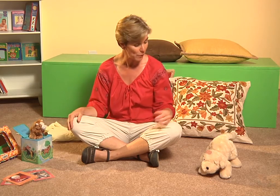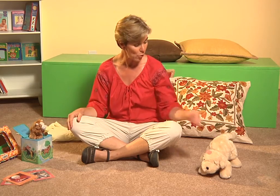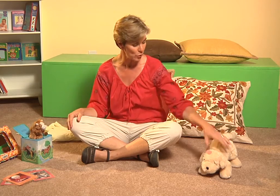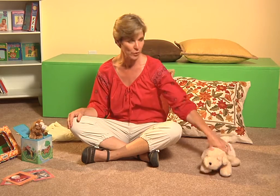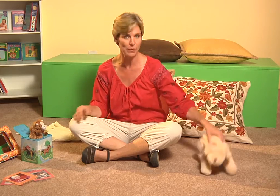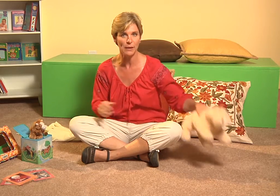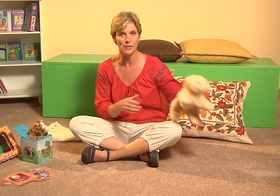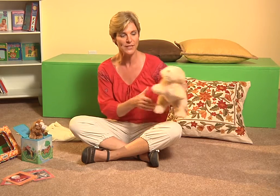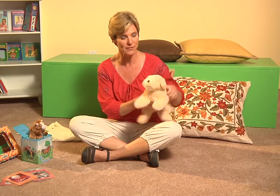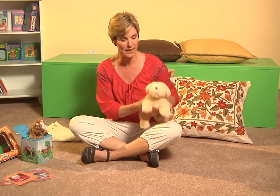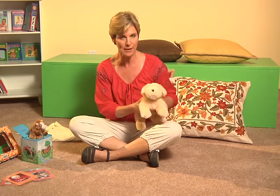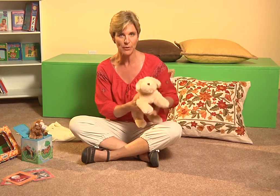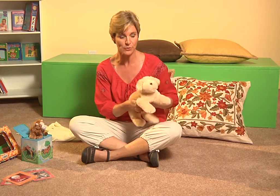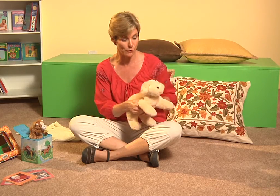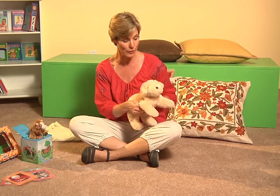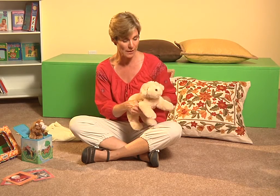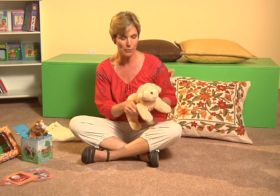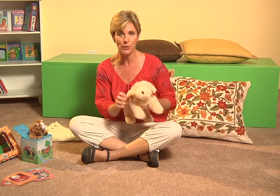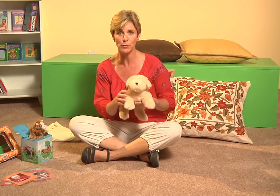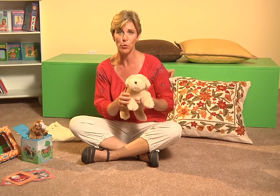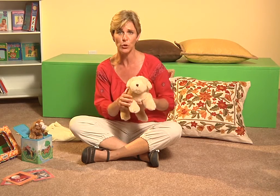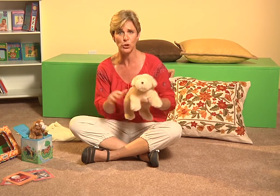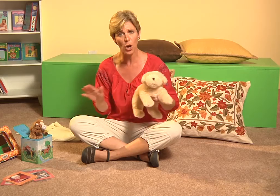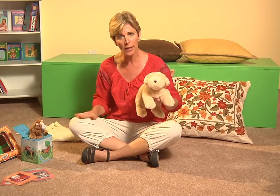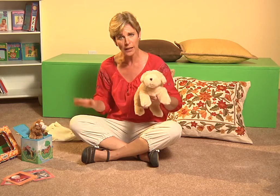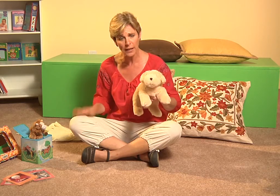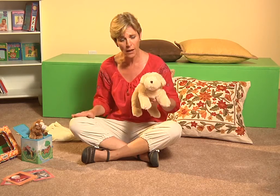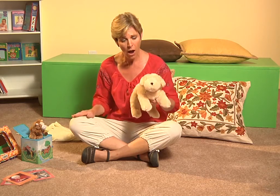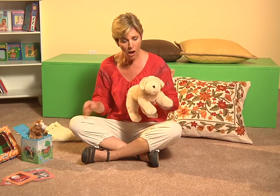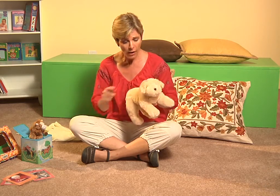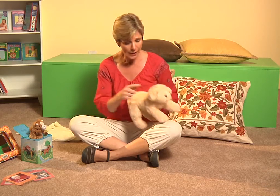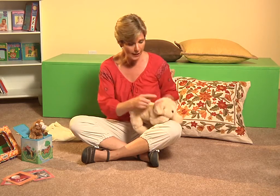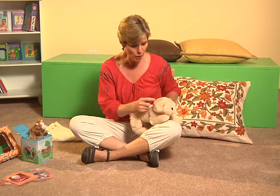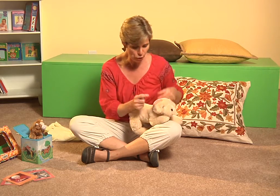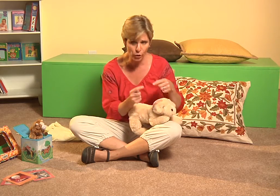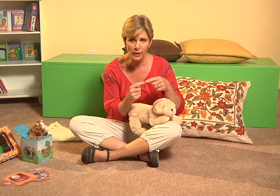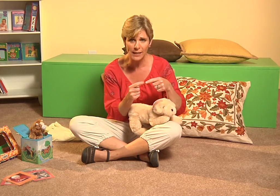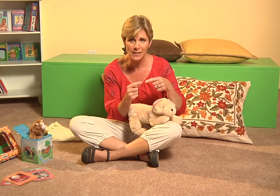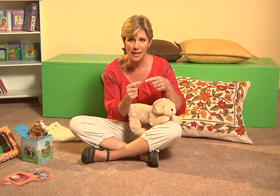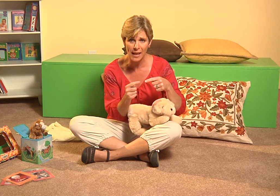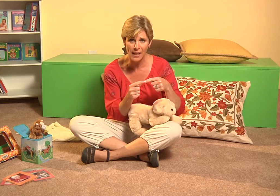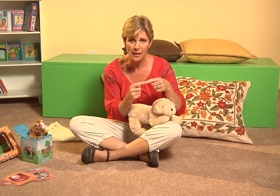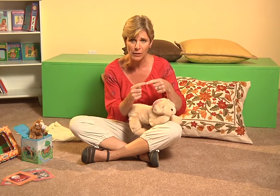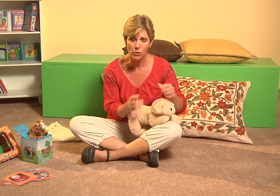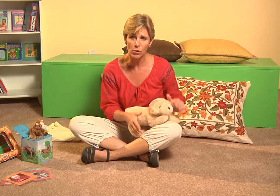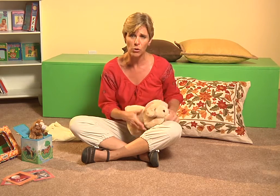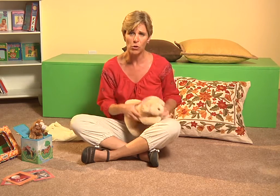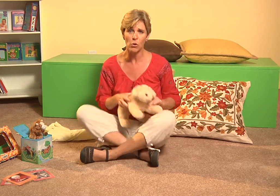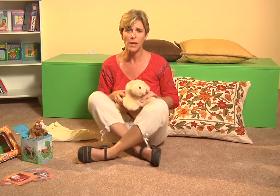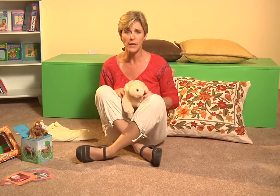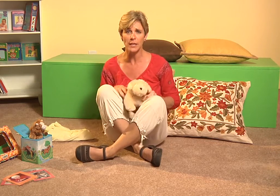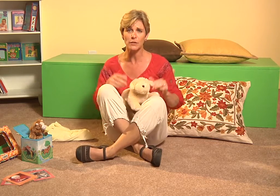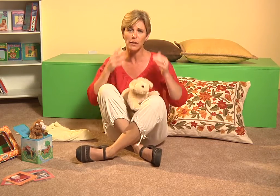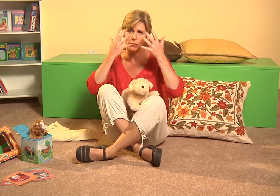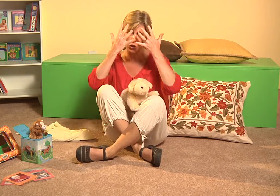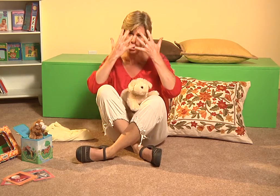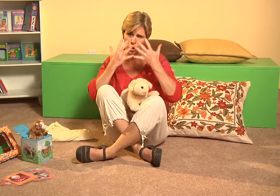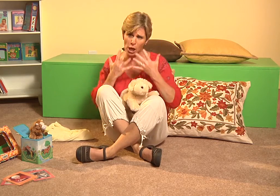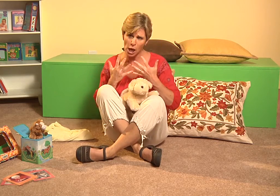Or you could play with stuffed animals. For example, this poor doggy, he hurt his head. Oh, I think he's very